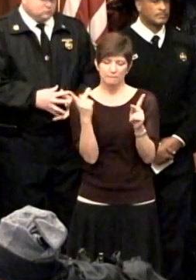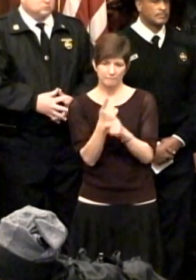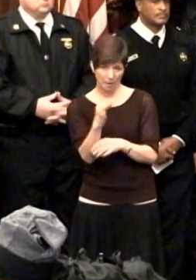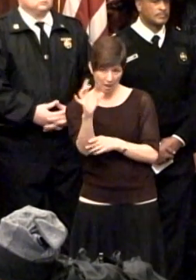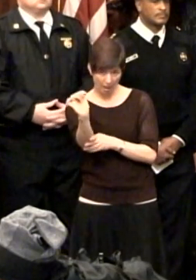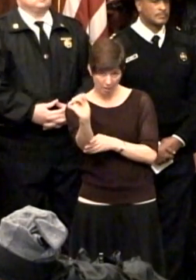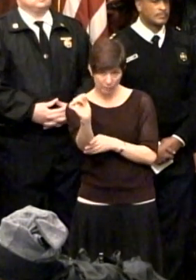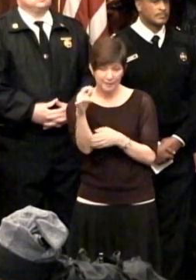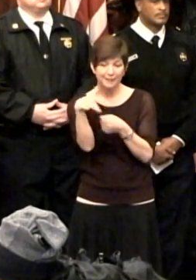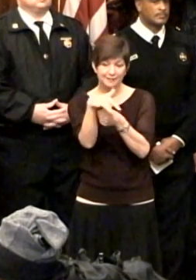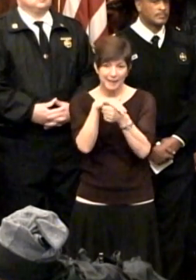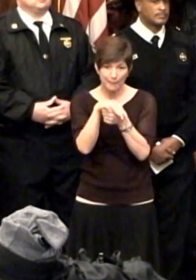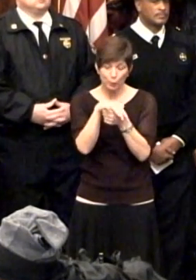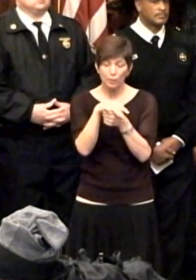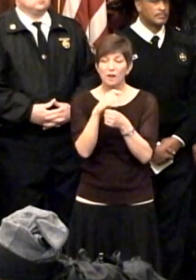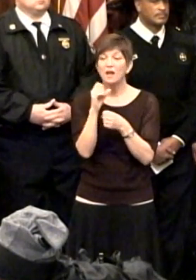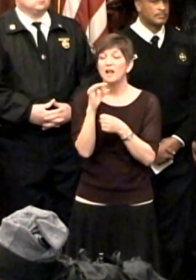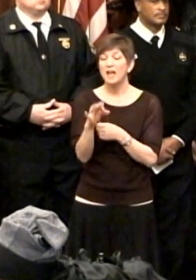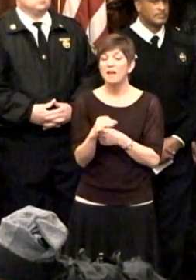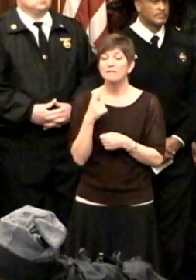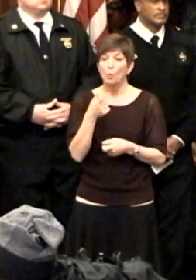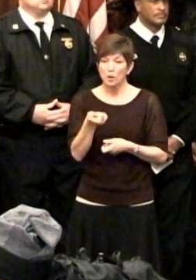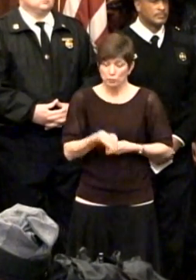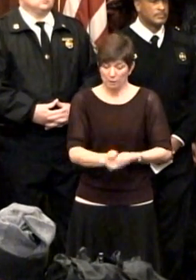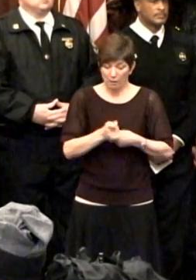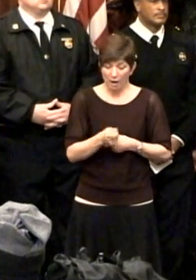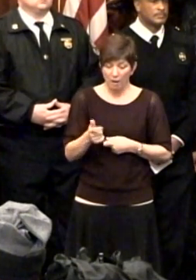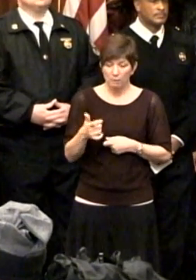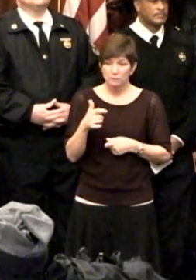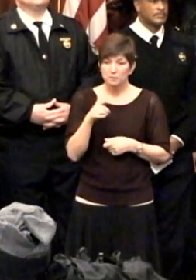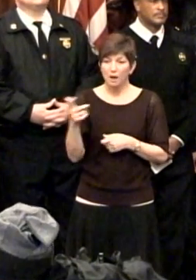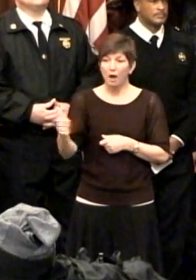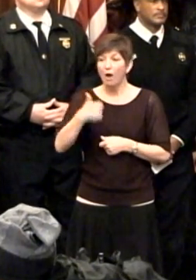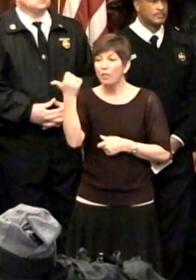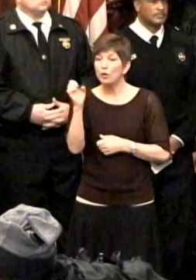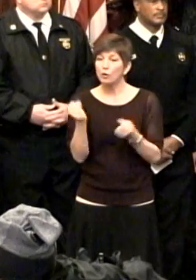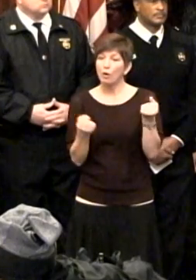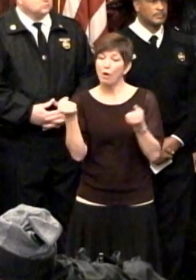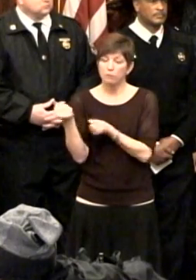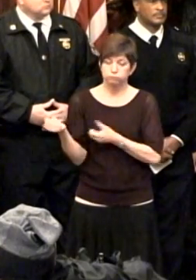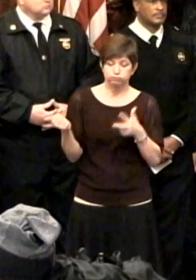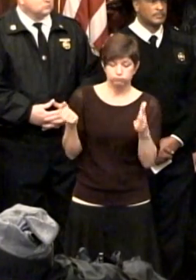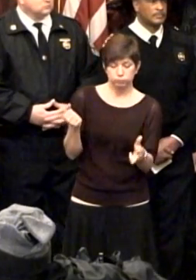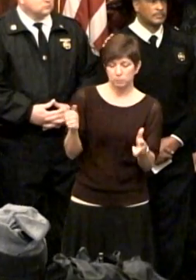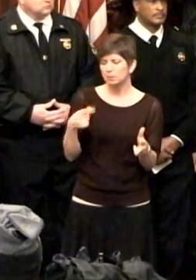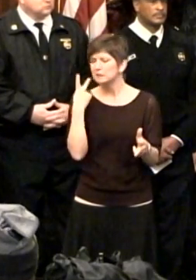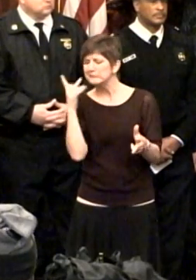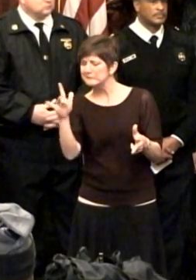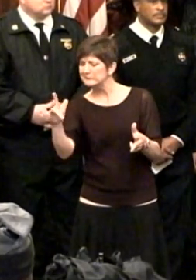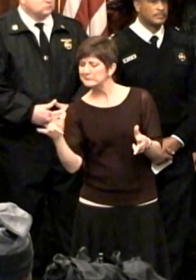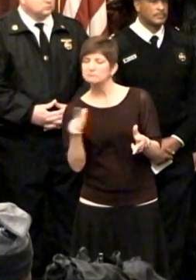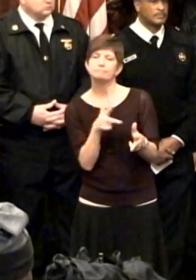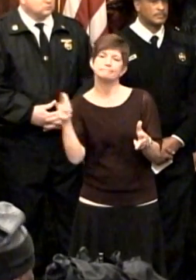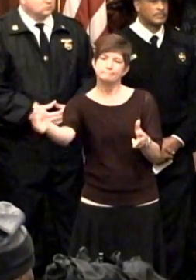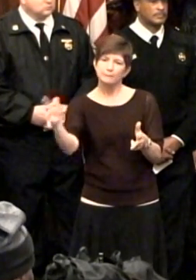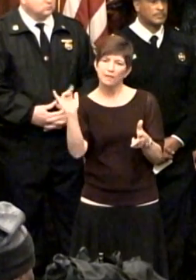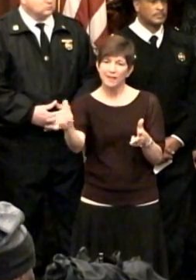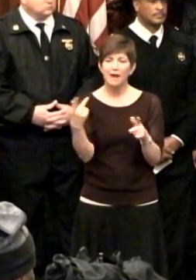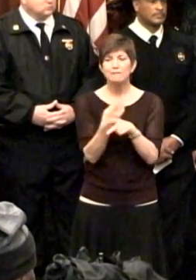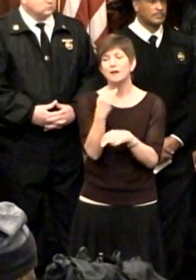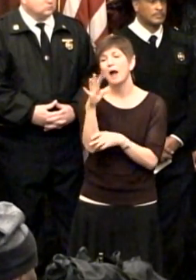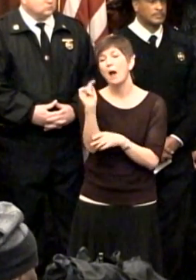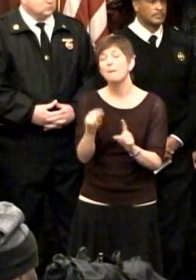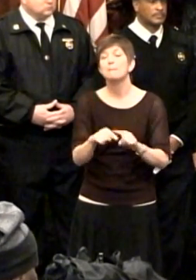in the neighborhood, and if the one that you dug out is not available, but another one is, kind of figure it out. But from